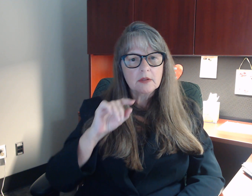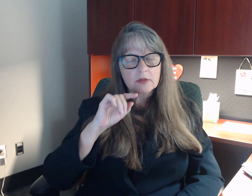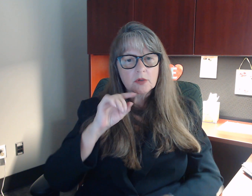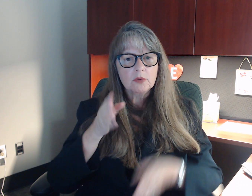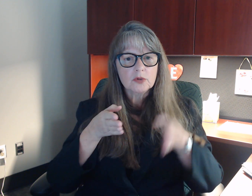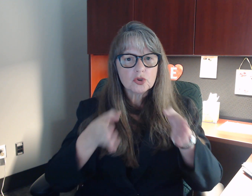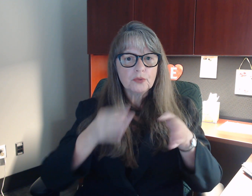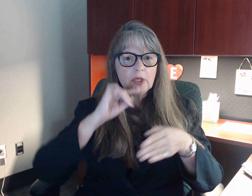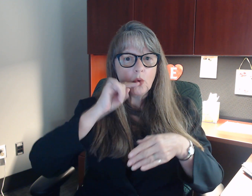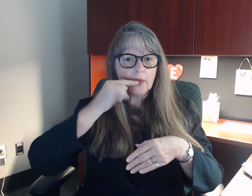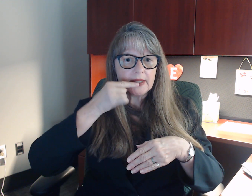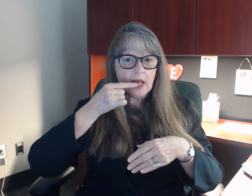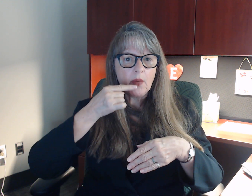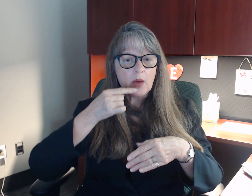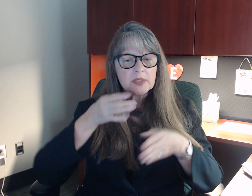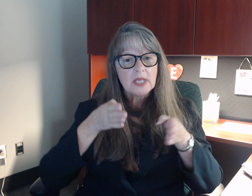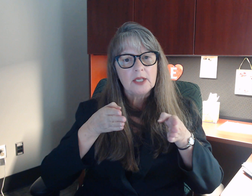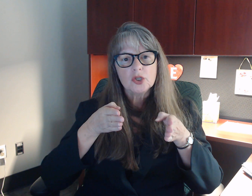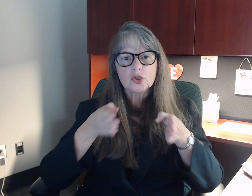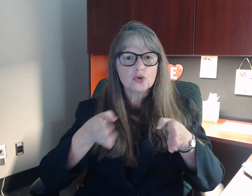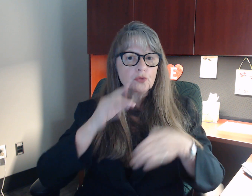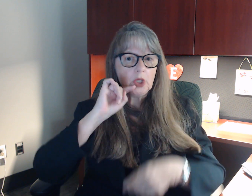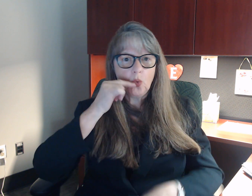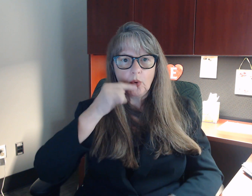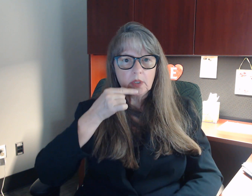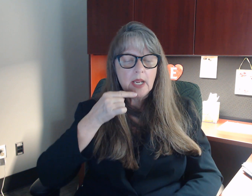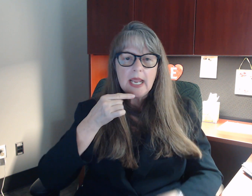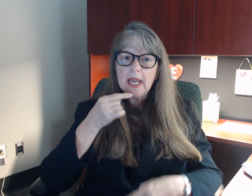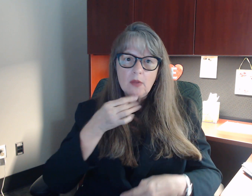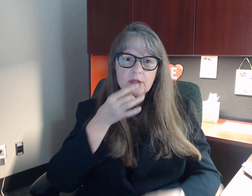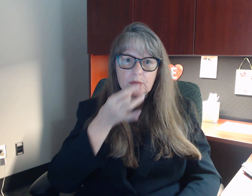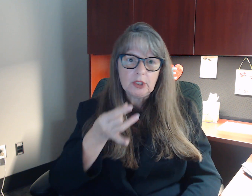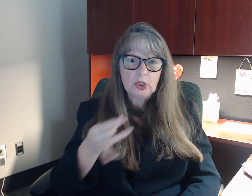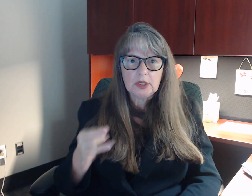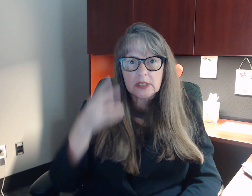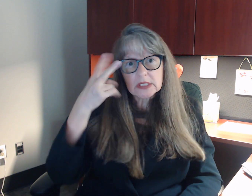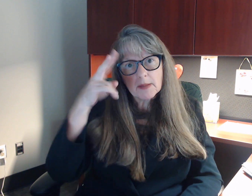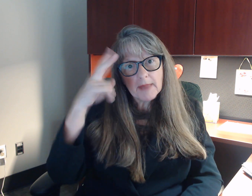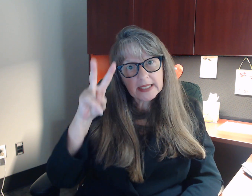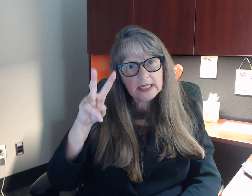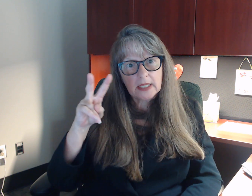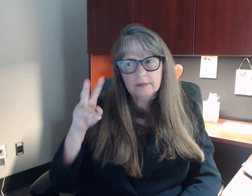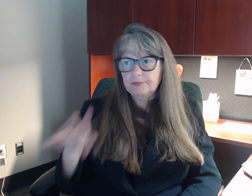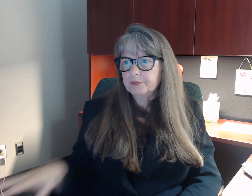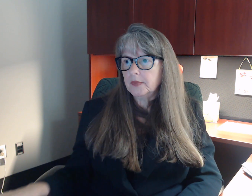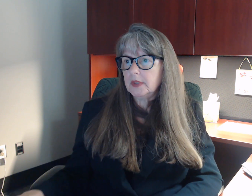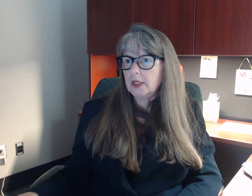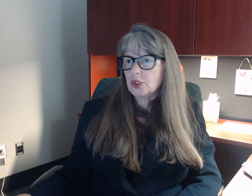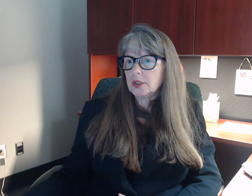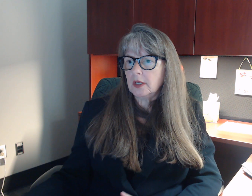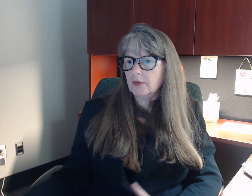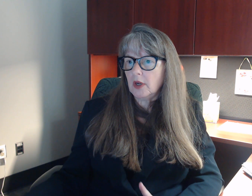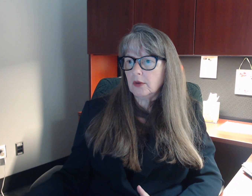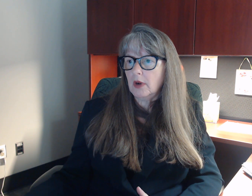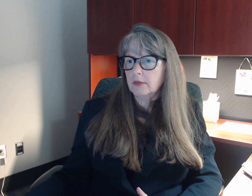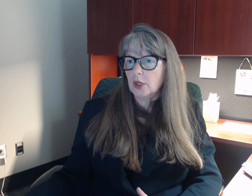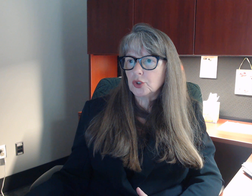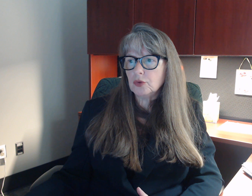So street corn, that's how I would sign it, just street corn. And oh, that's really good. It's a Mexican dish, if y'all are not sure about